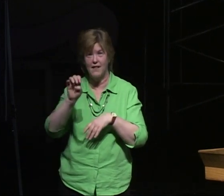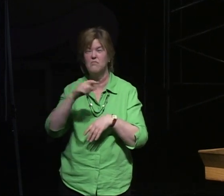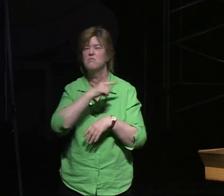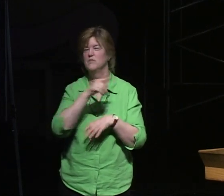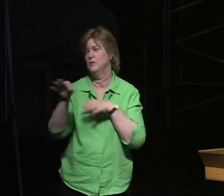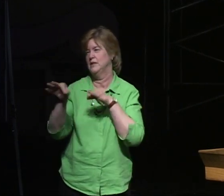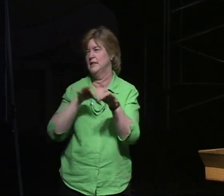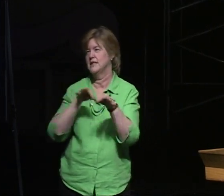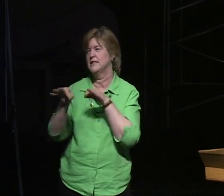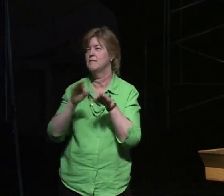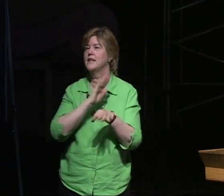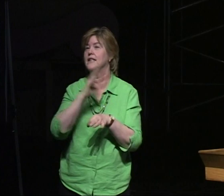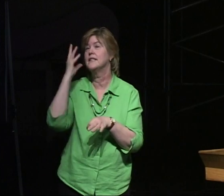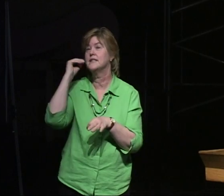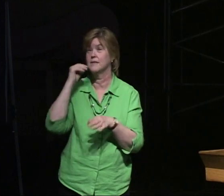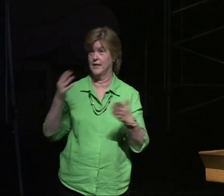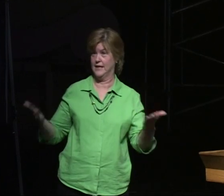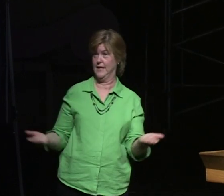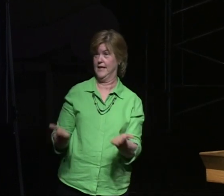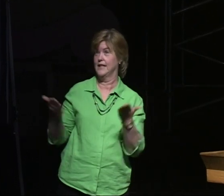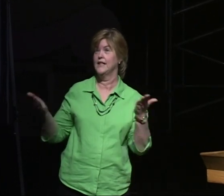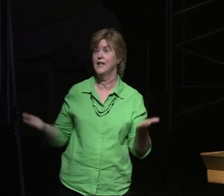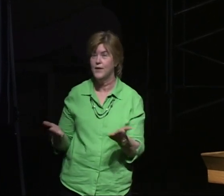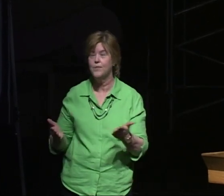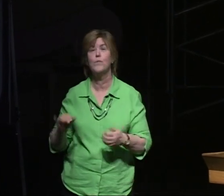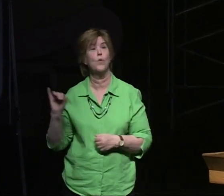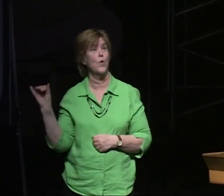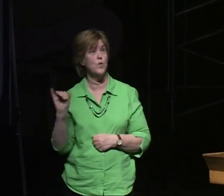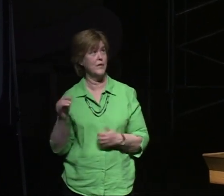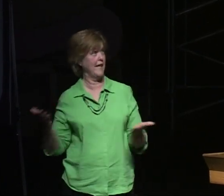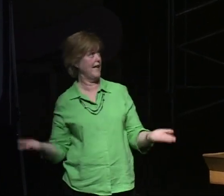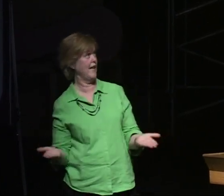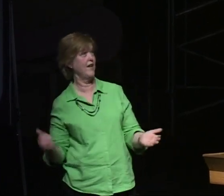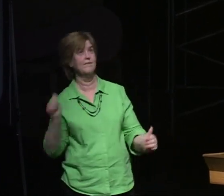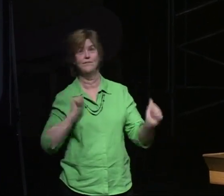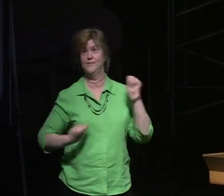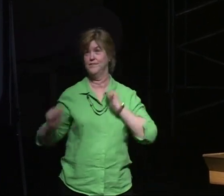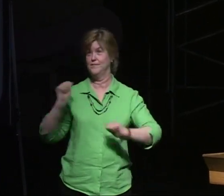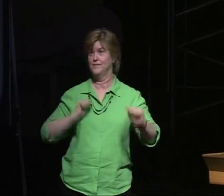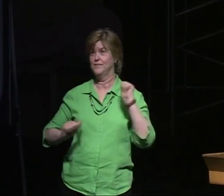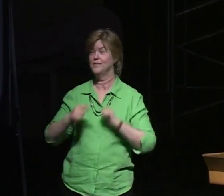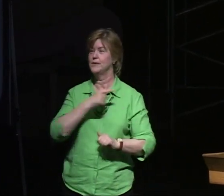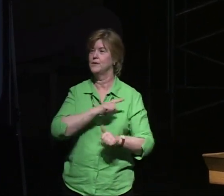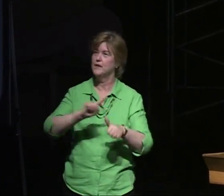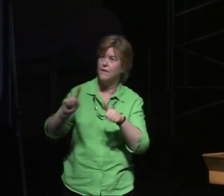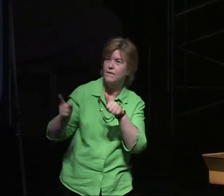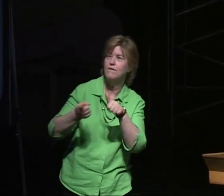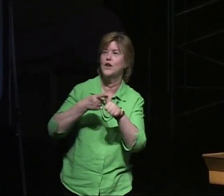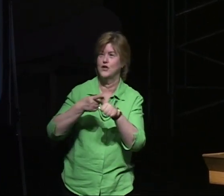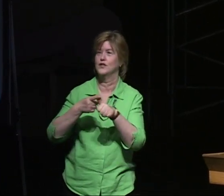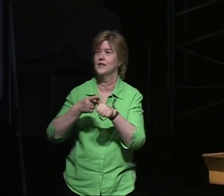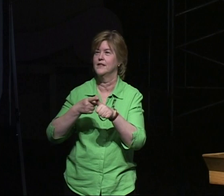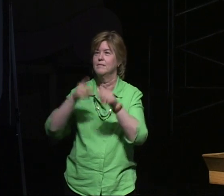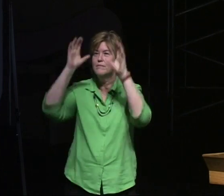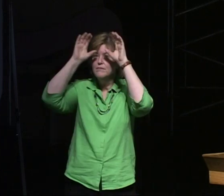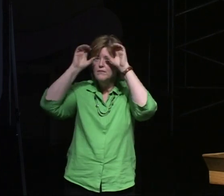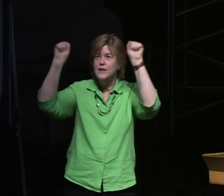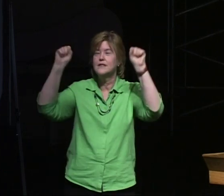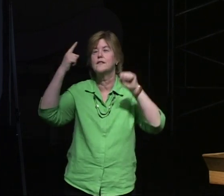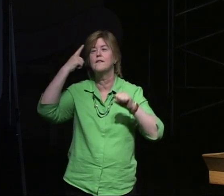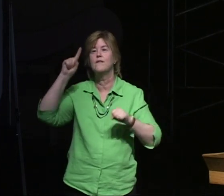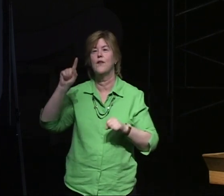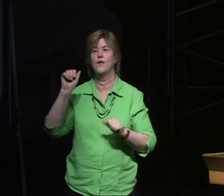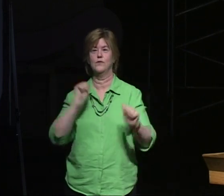Craftsman School, and he majored in textiles. And he also was the